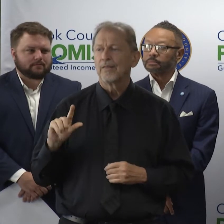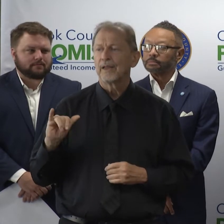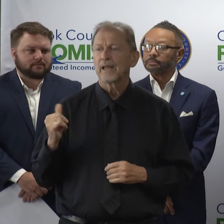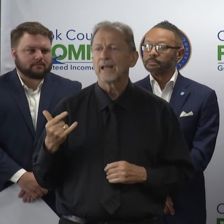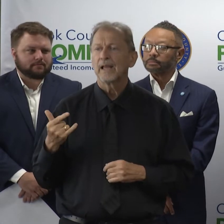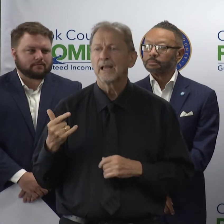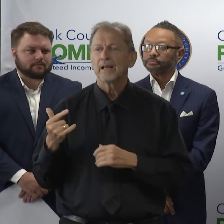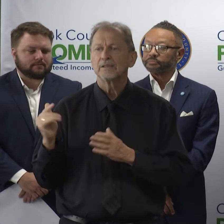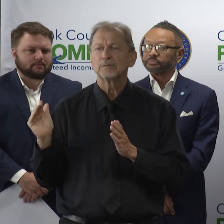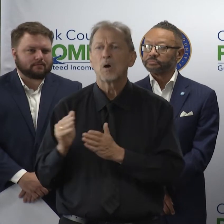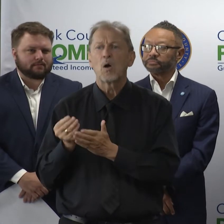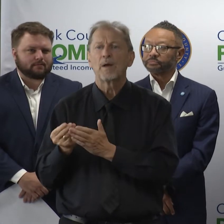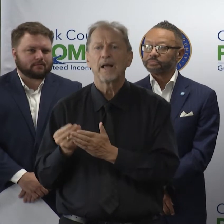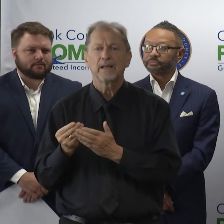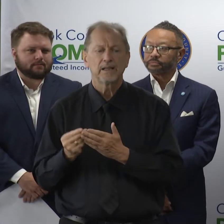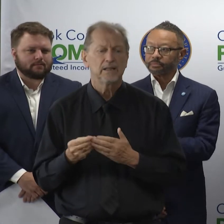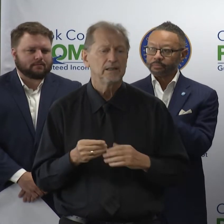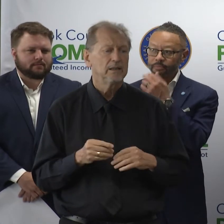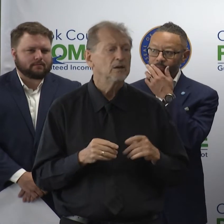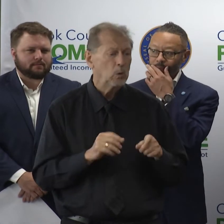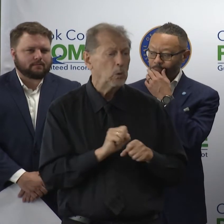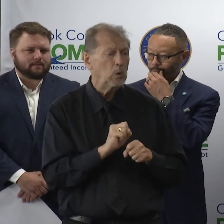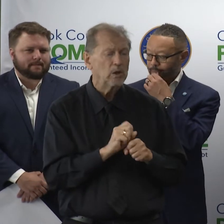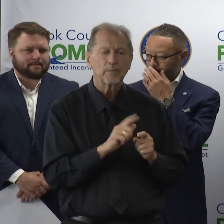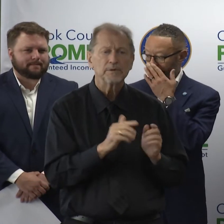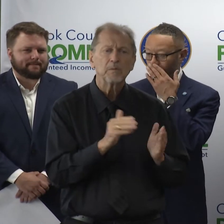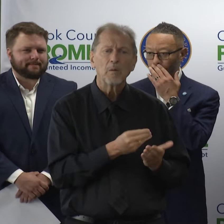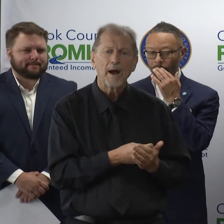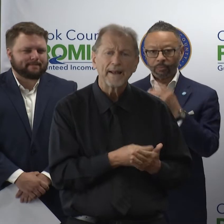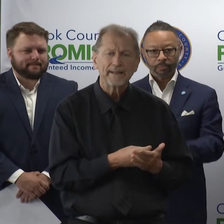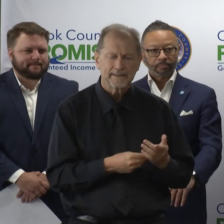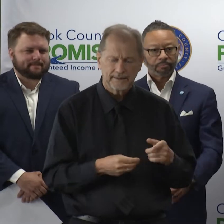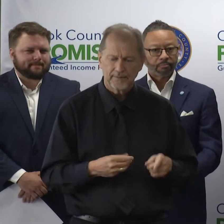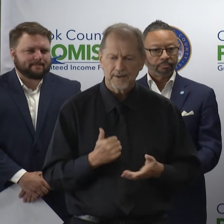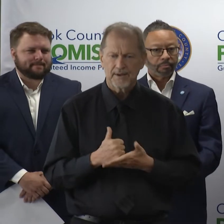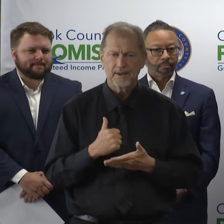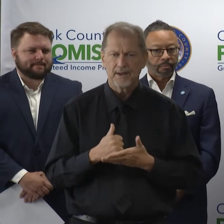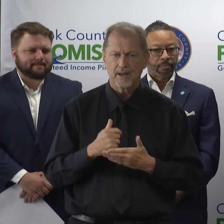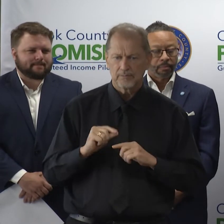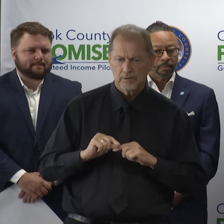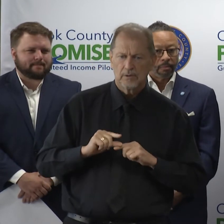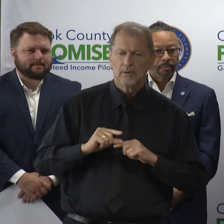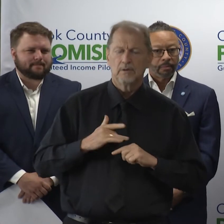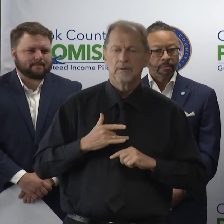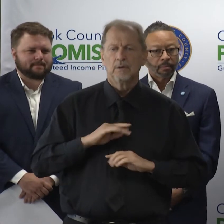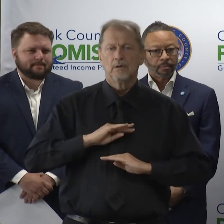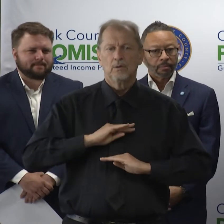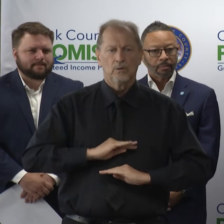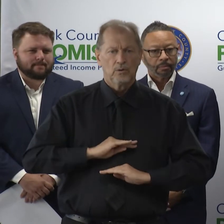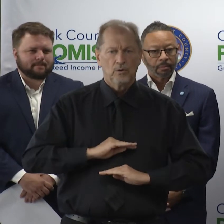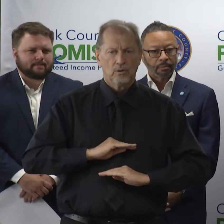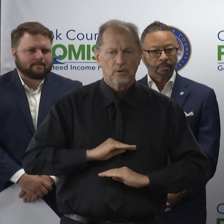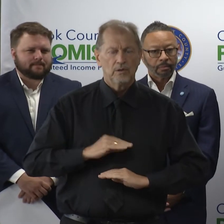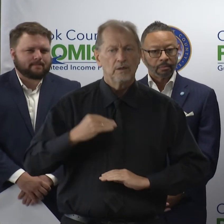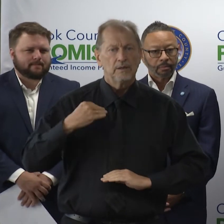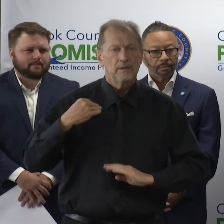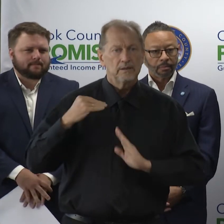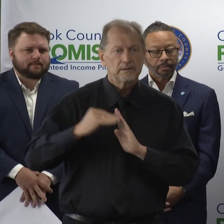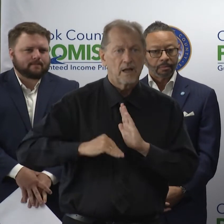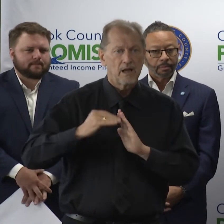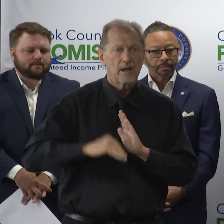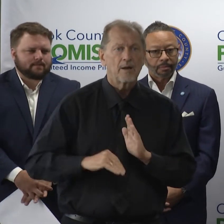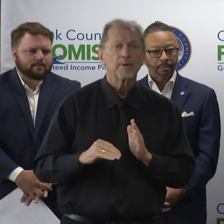is everyone. And all you have to do is, like I said, sign up. There's a medium income requirement that you have